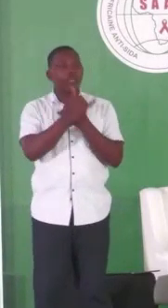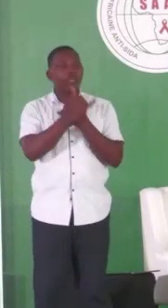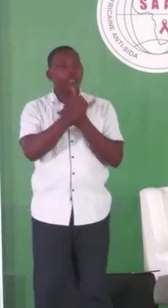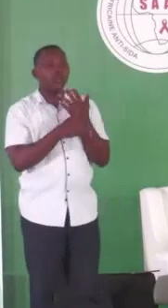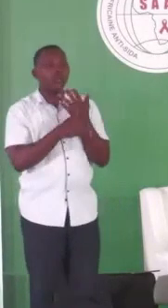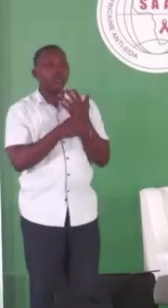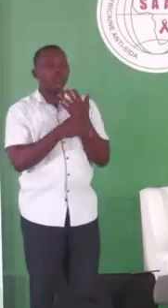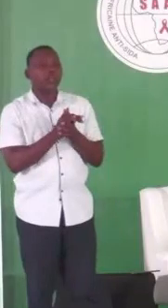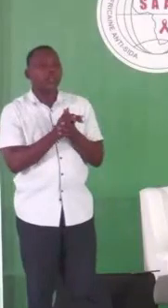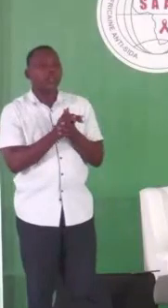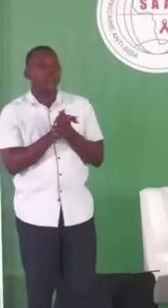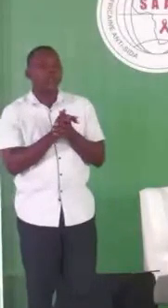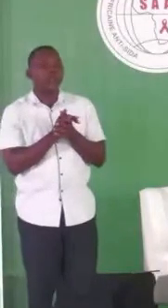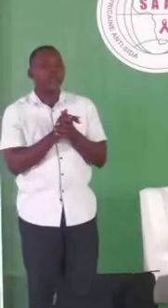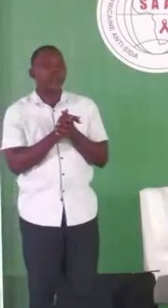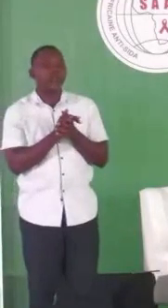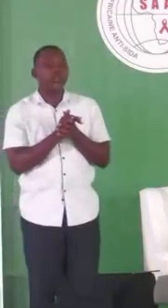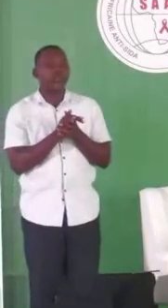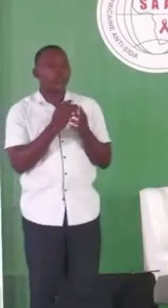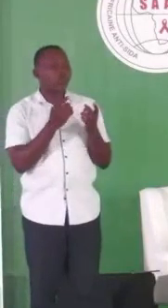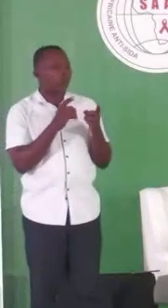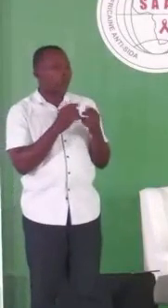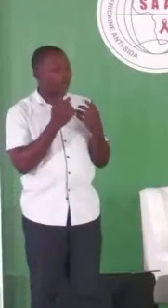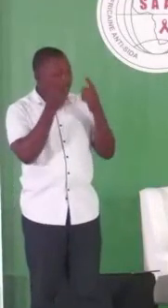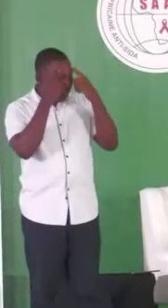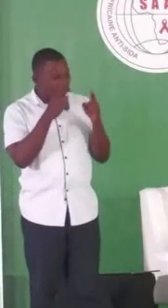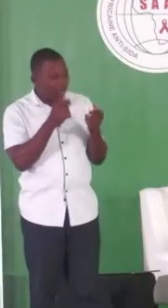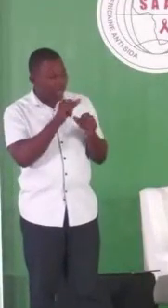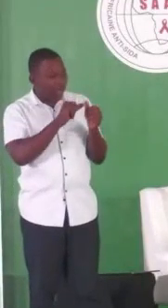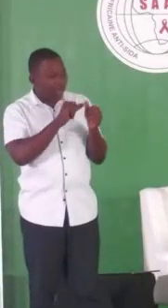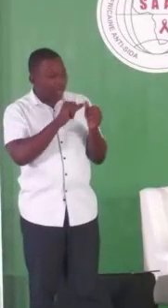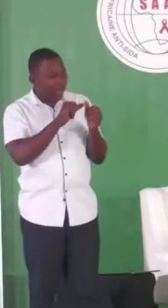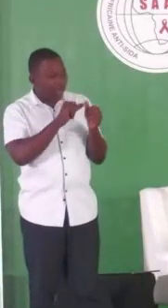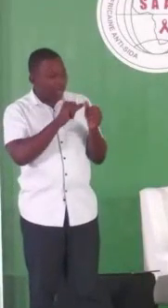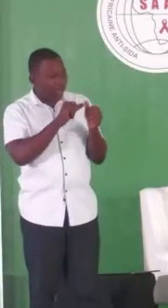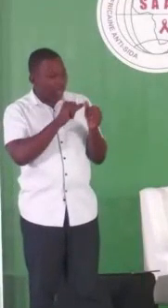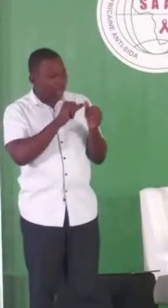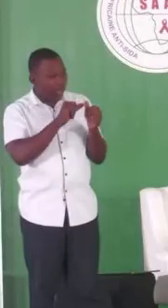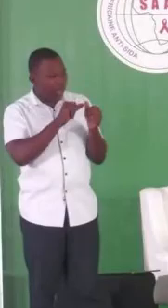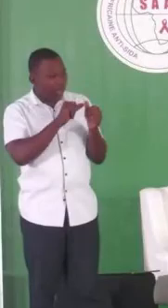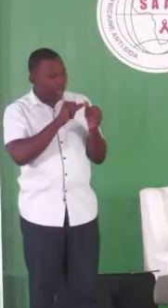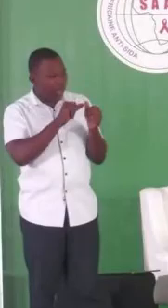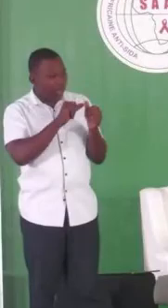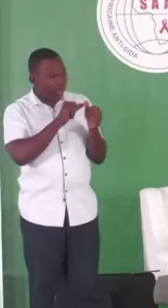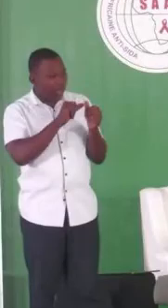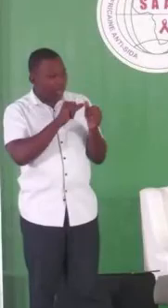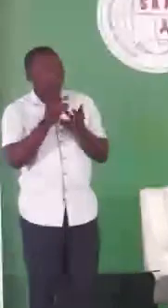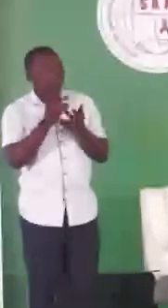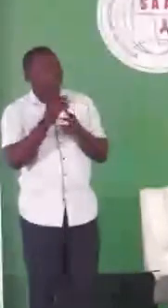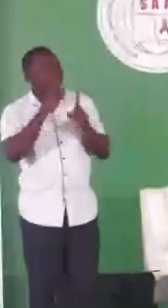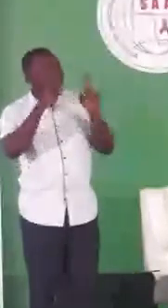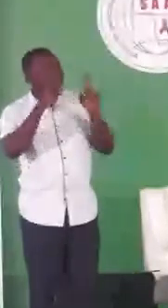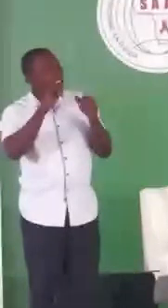For when it comes to testing, you mentioned that you do testing after every 3